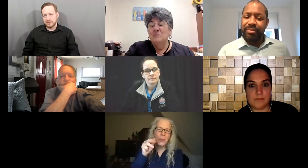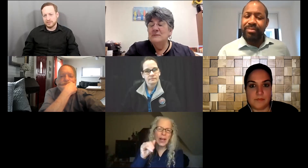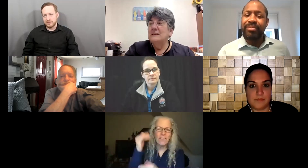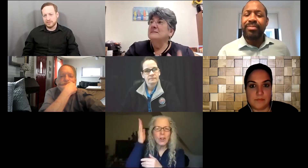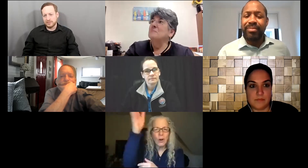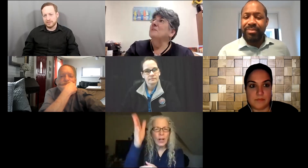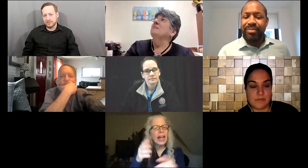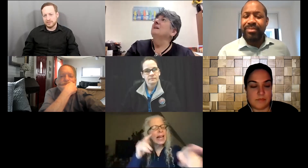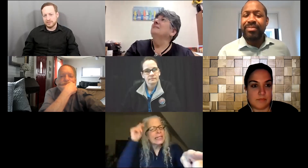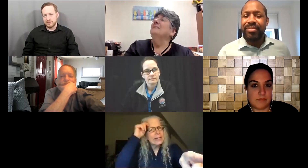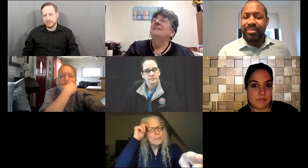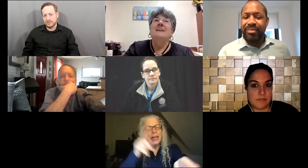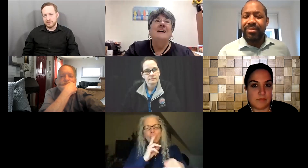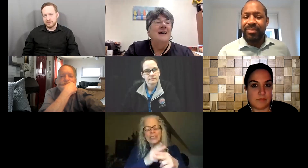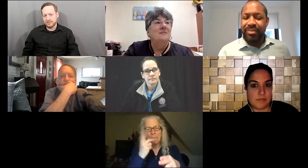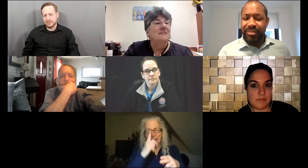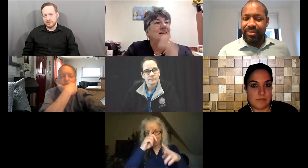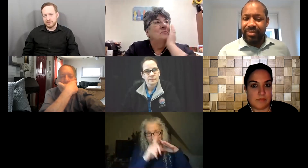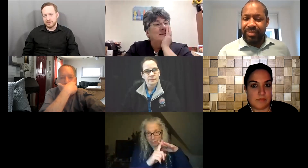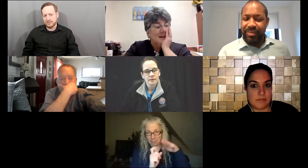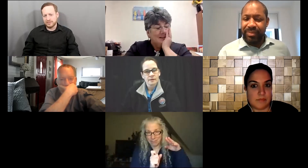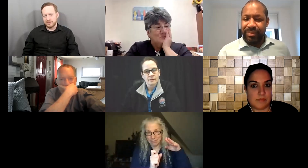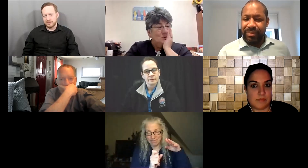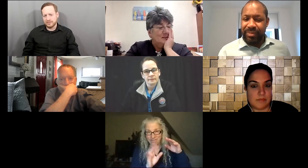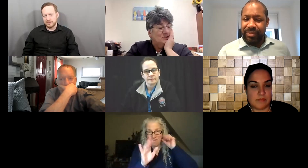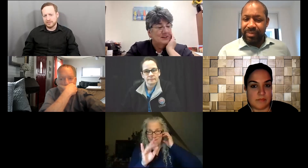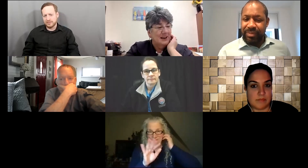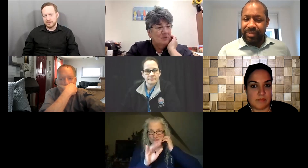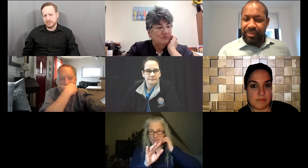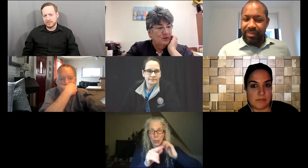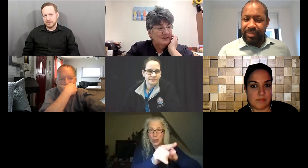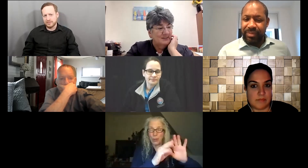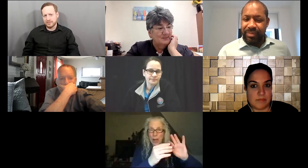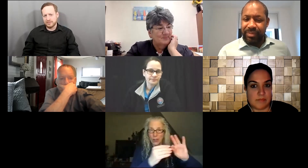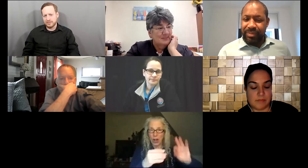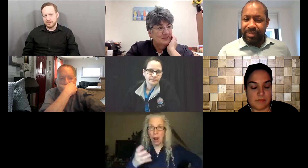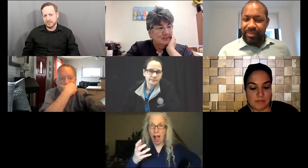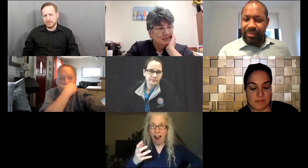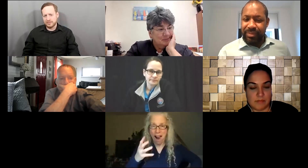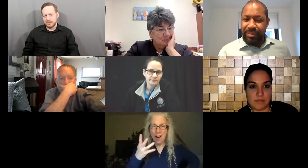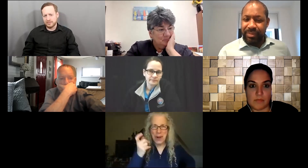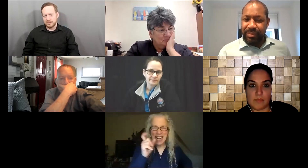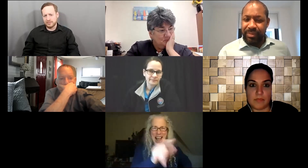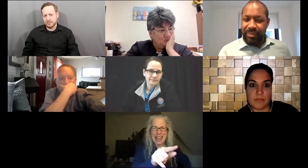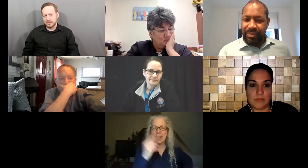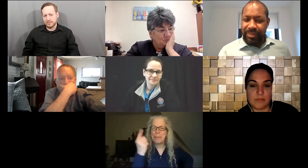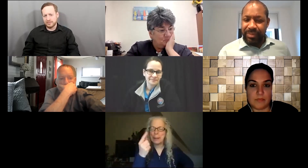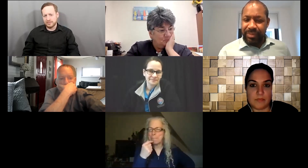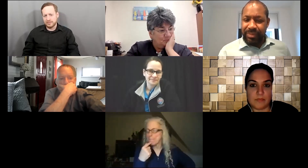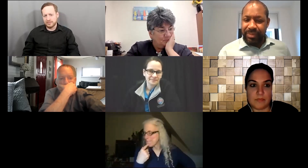Tim, you said something that I wanted to ask you a question, and now I've lost it.